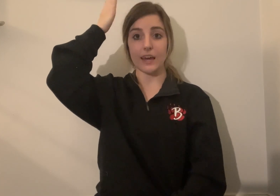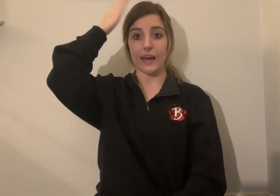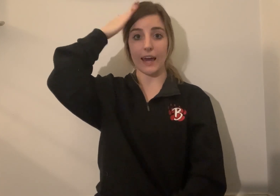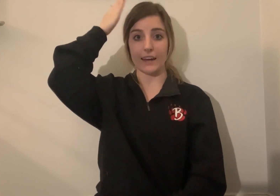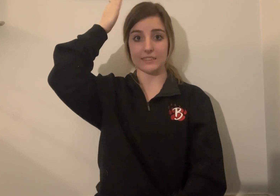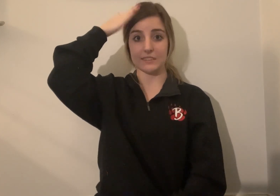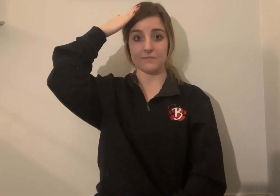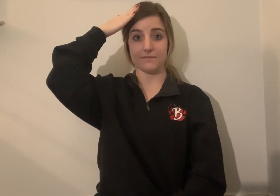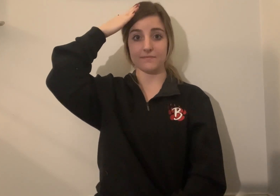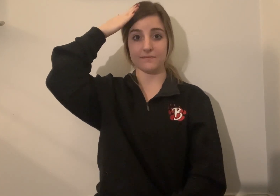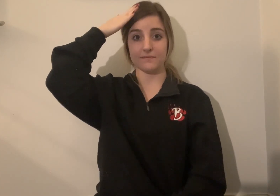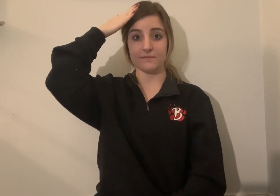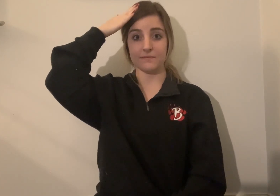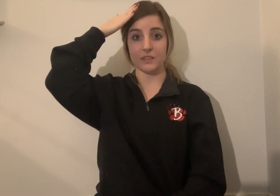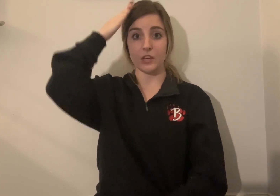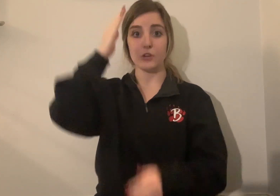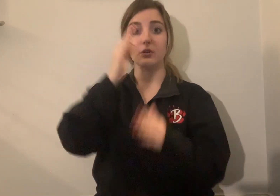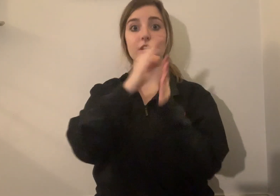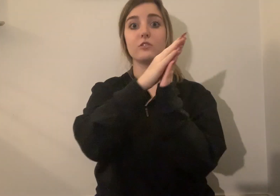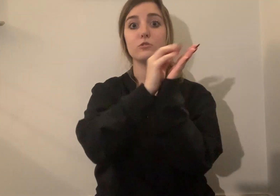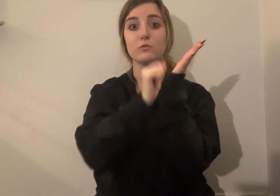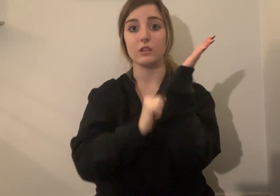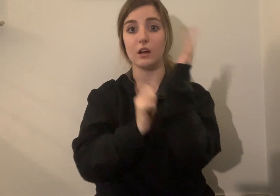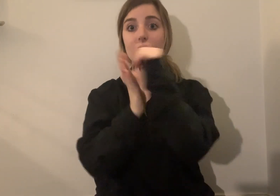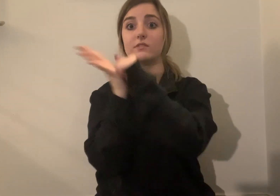hat. You can either do gloves,